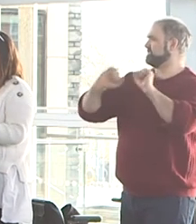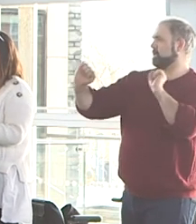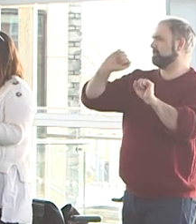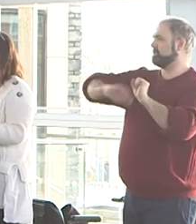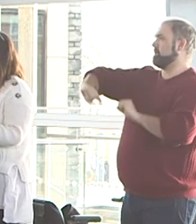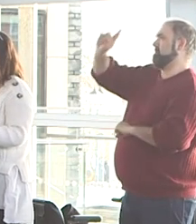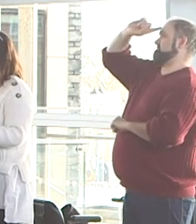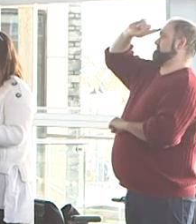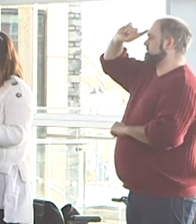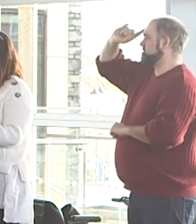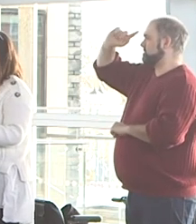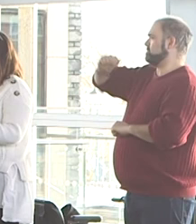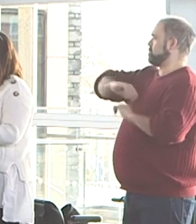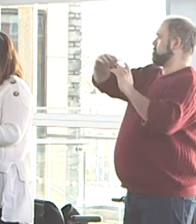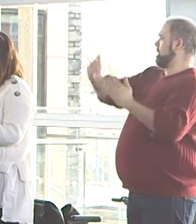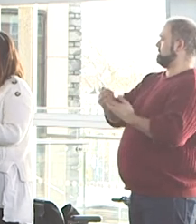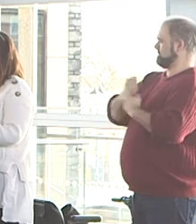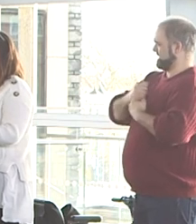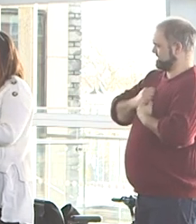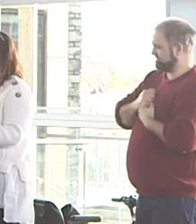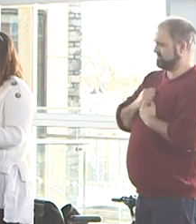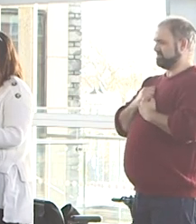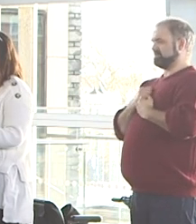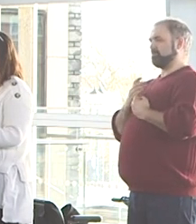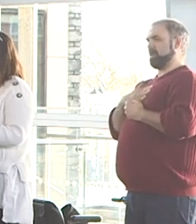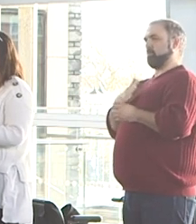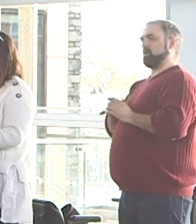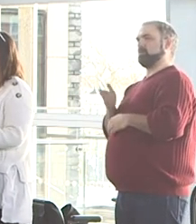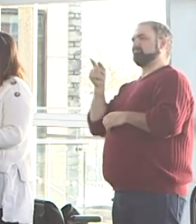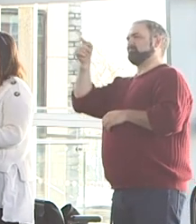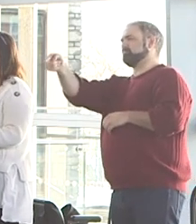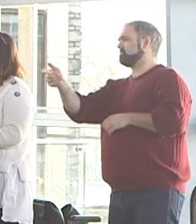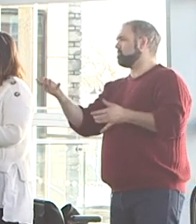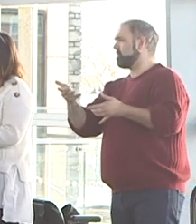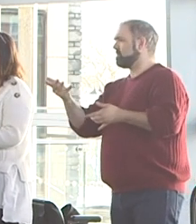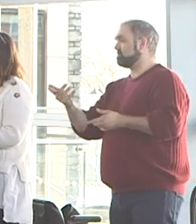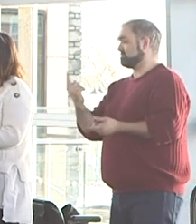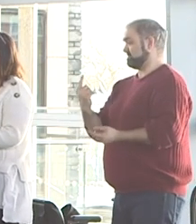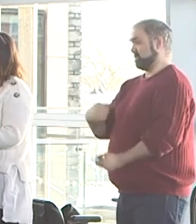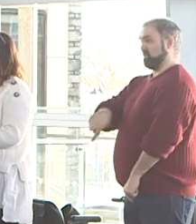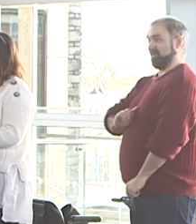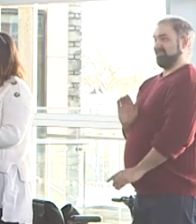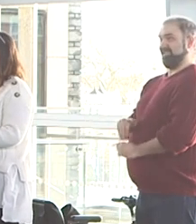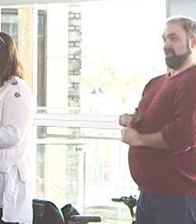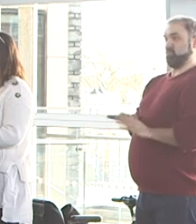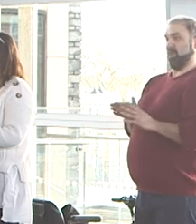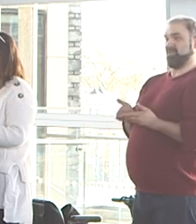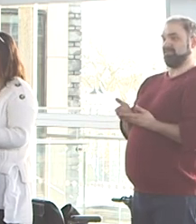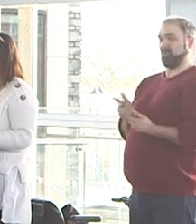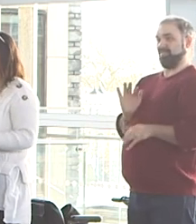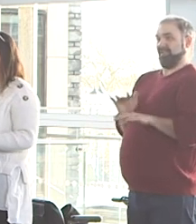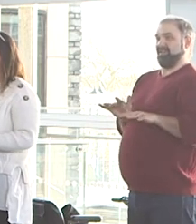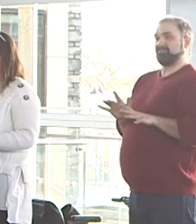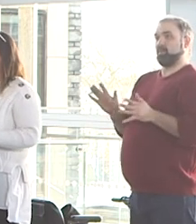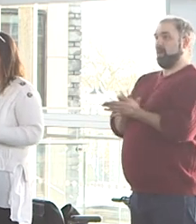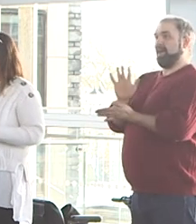in where you are in the world and where do you want to be. And we are part of this world. We do exist. So we are